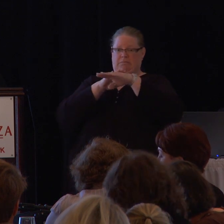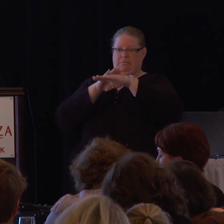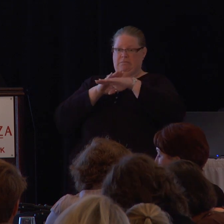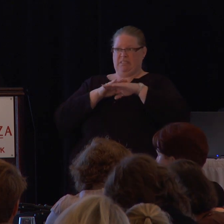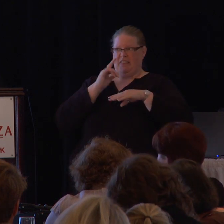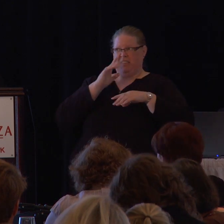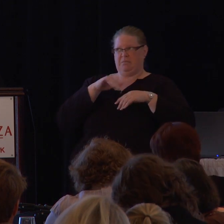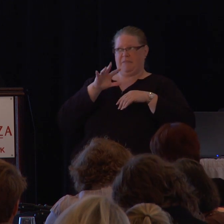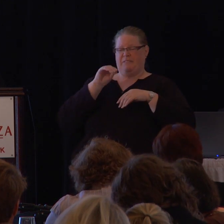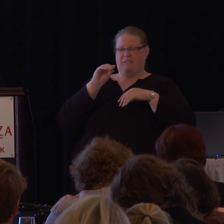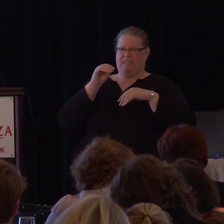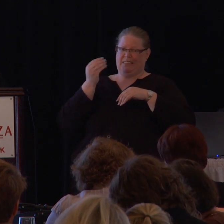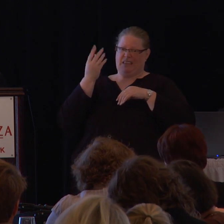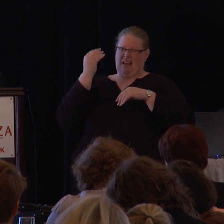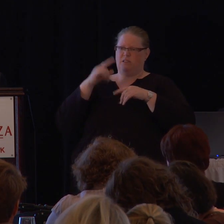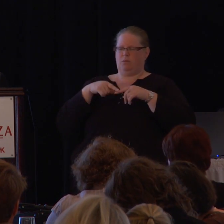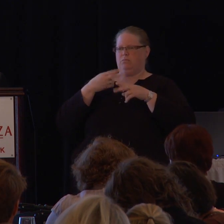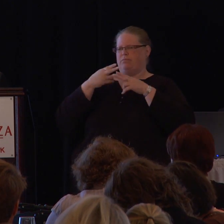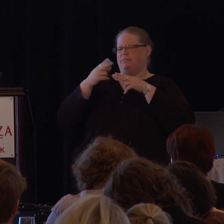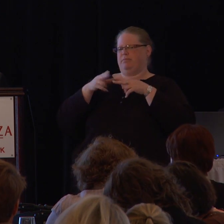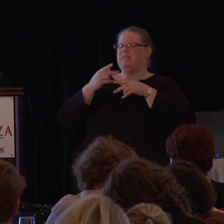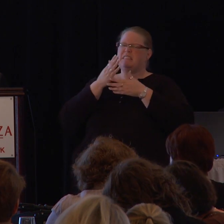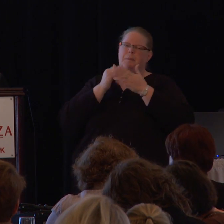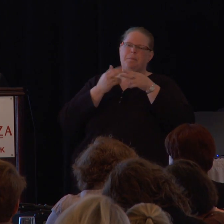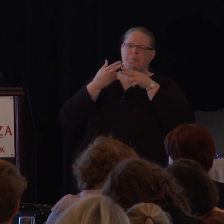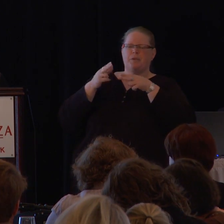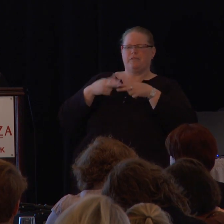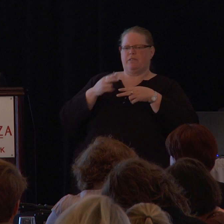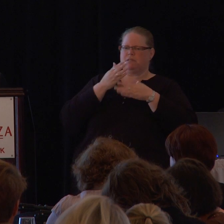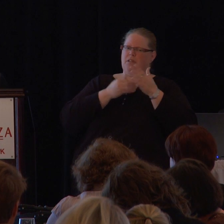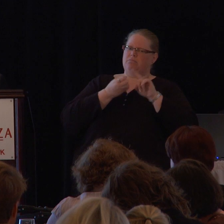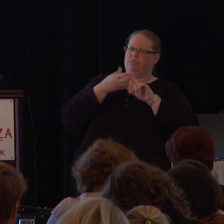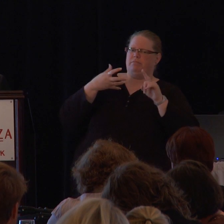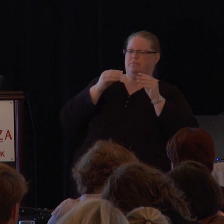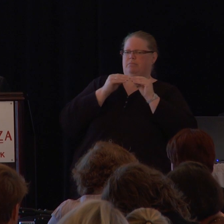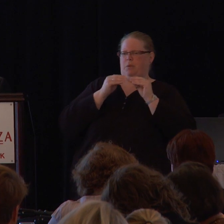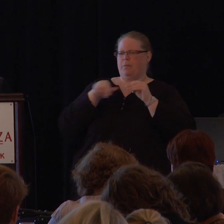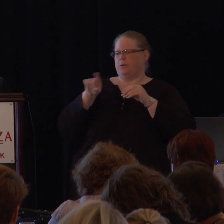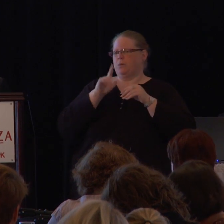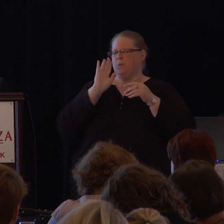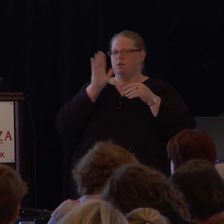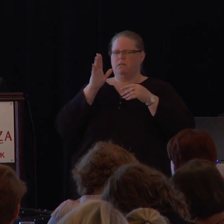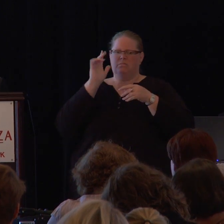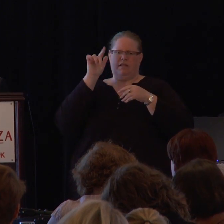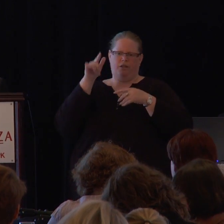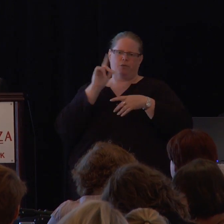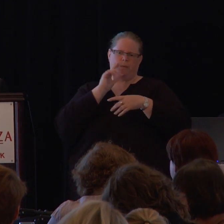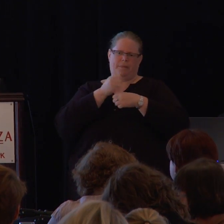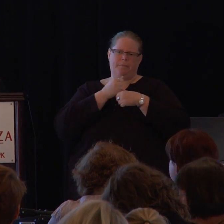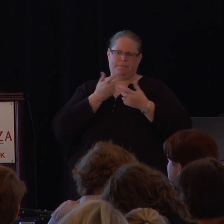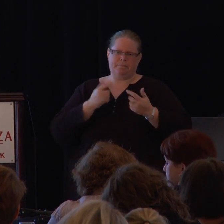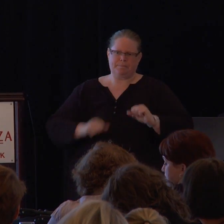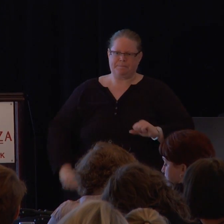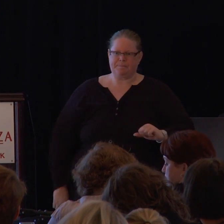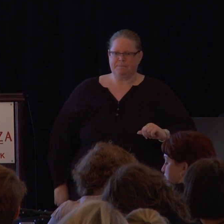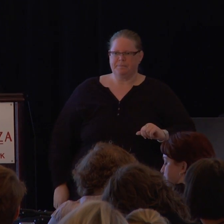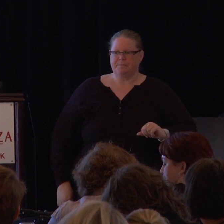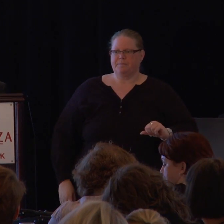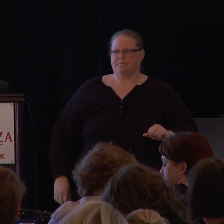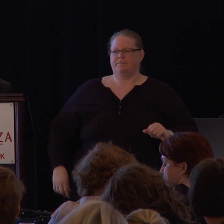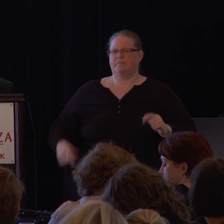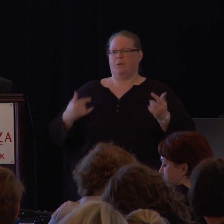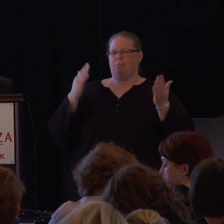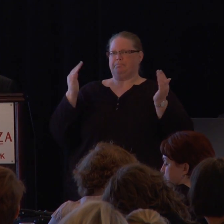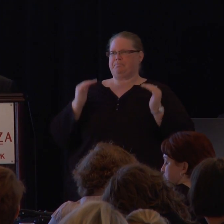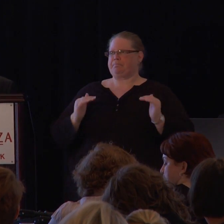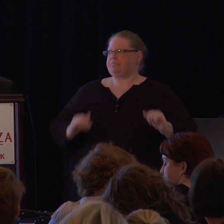50-some slides. I'm going to go over them pretty quickly on some of them, but they will be there, and so that's the introduction. So with that, I'll move